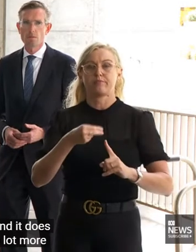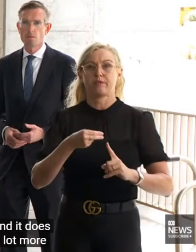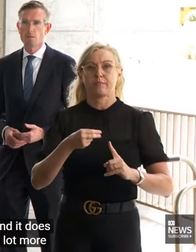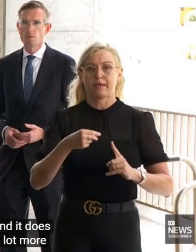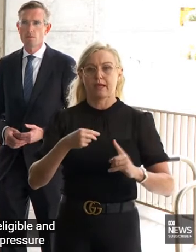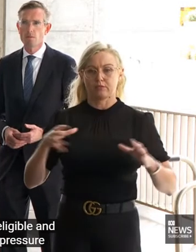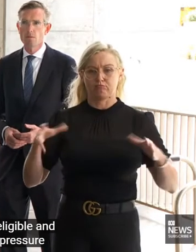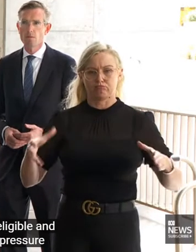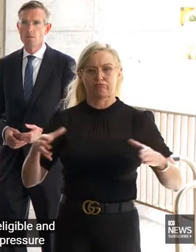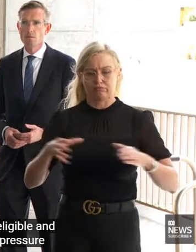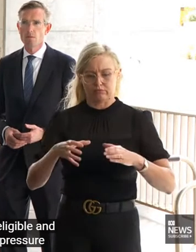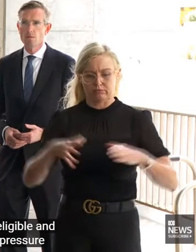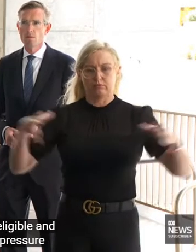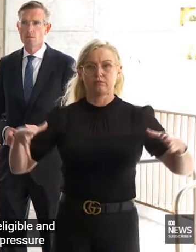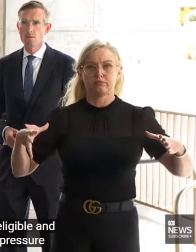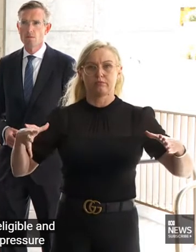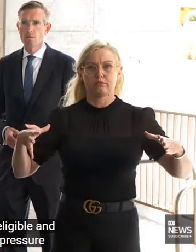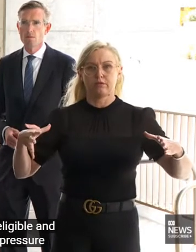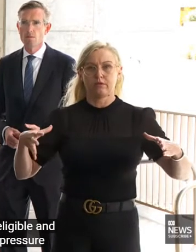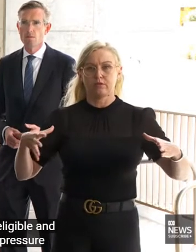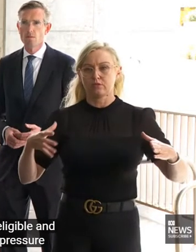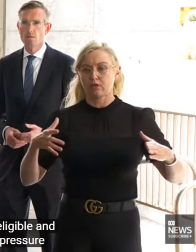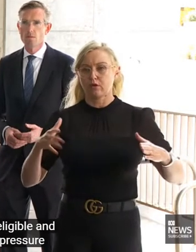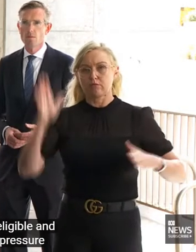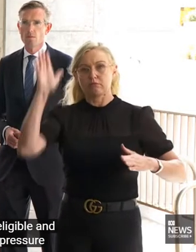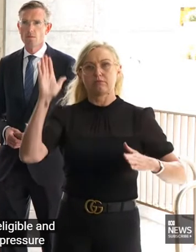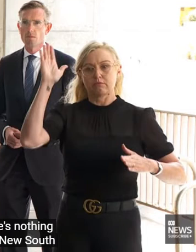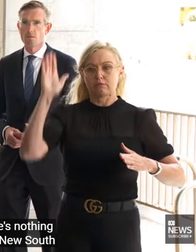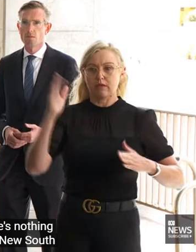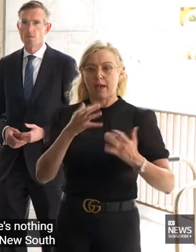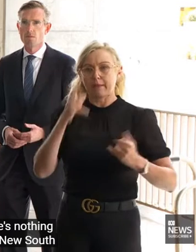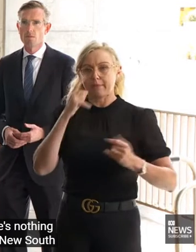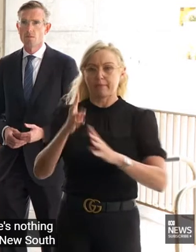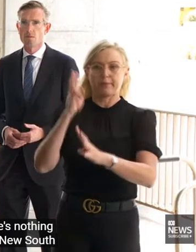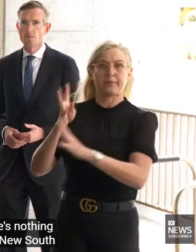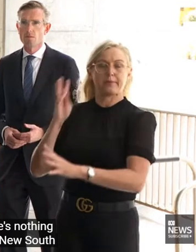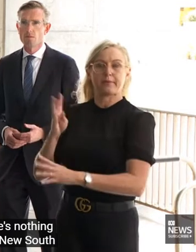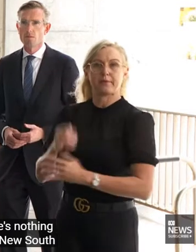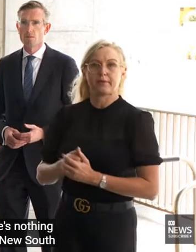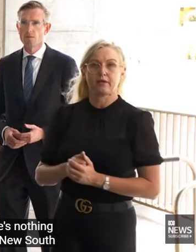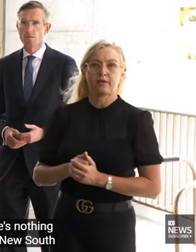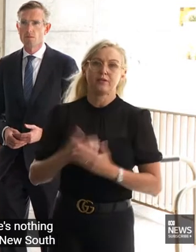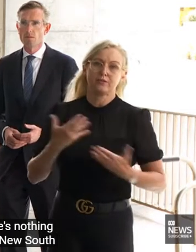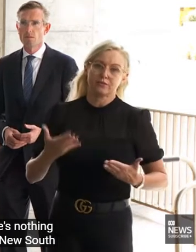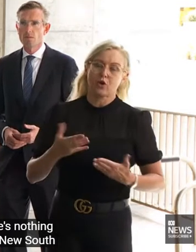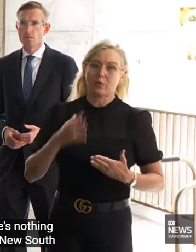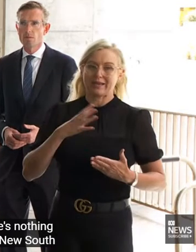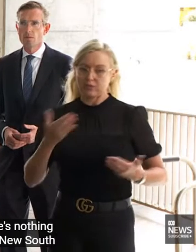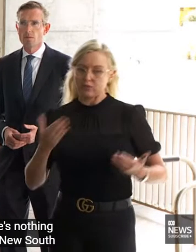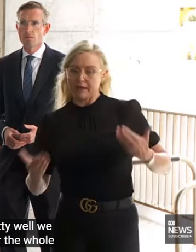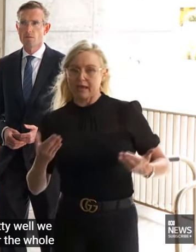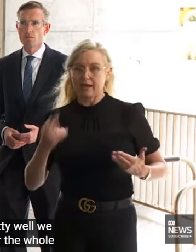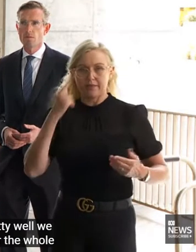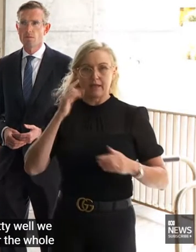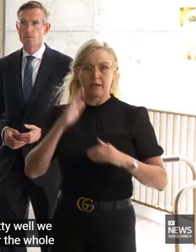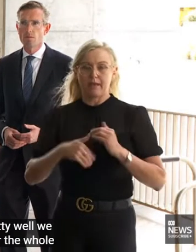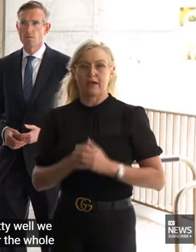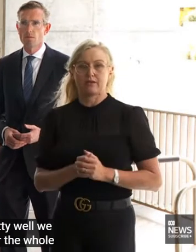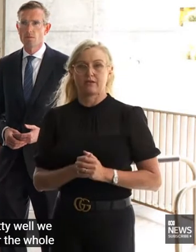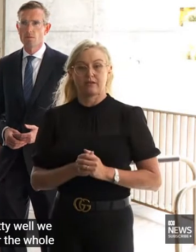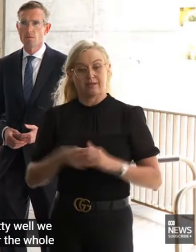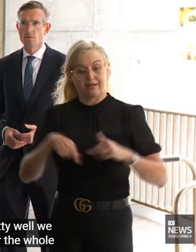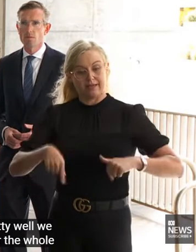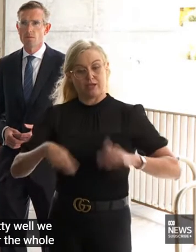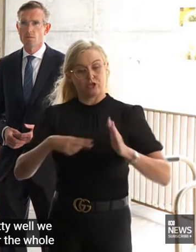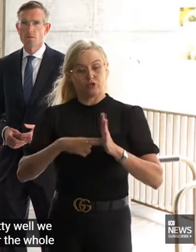in a pandemic. New South Wales has done it pretty well. We've been the open gate for the whole of Australia, basically, right through. We've never closed our gates